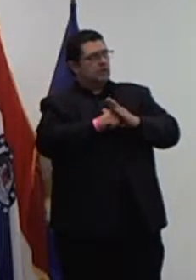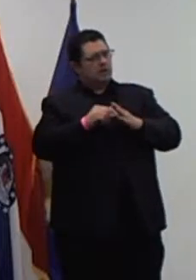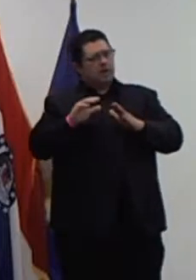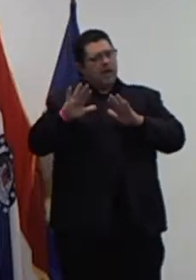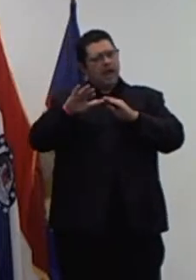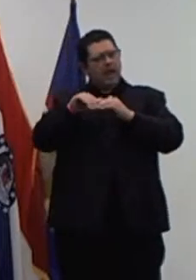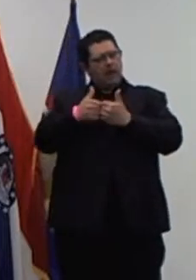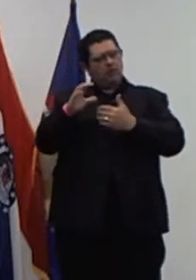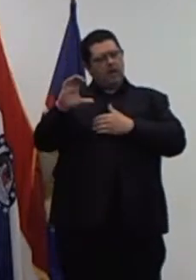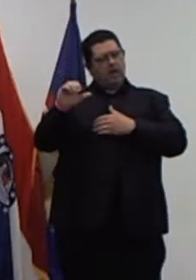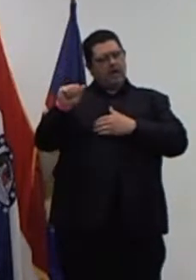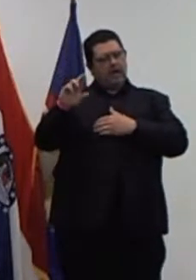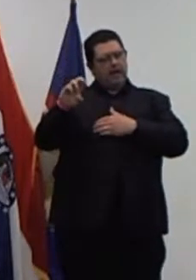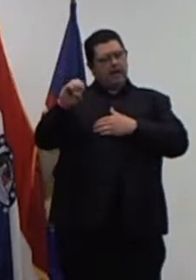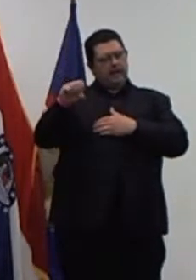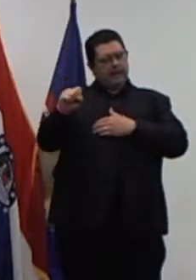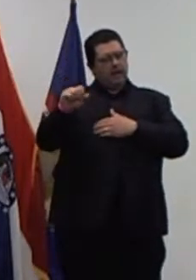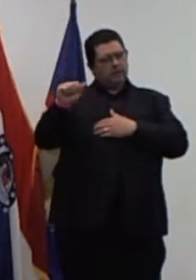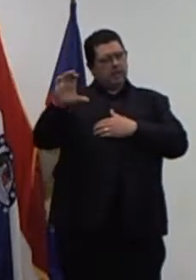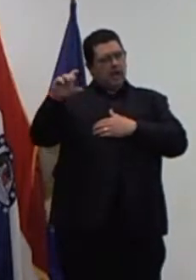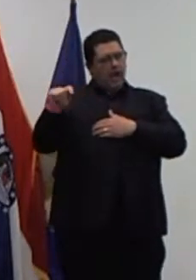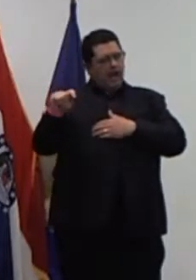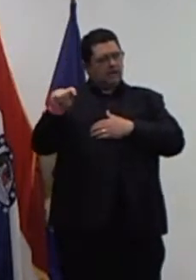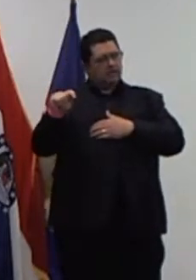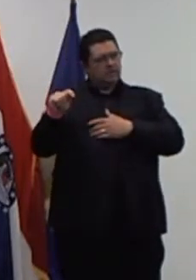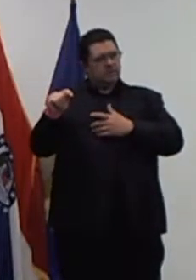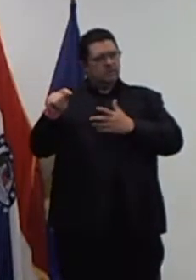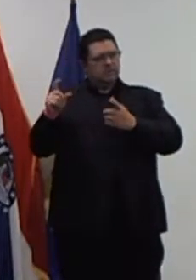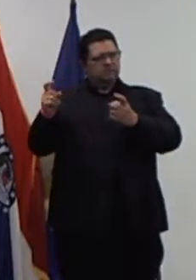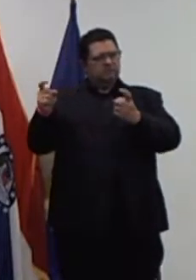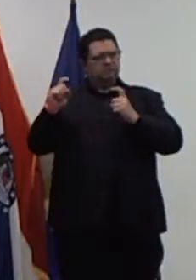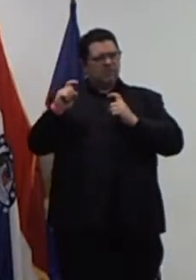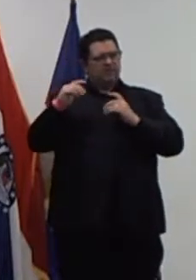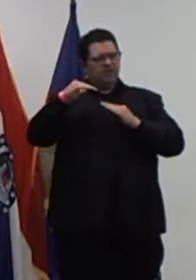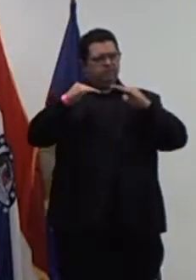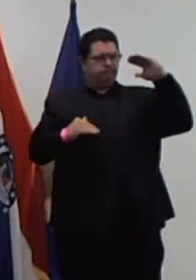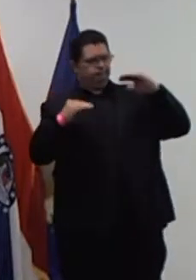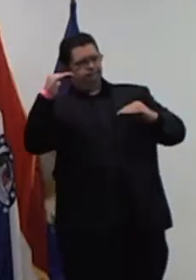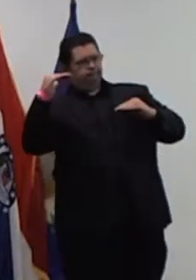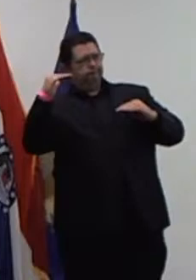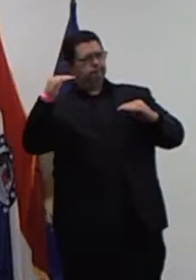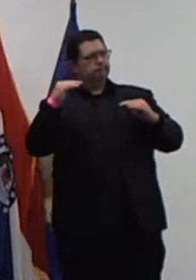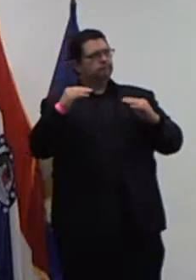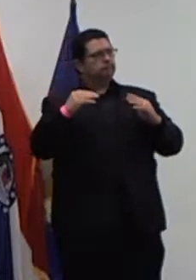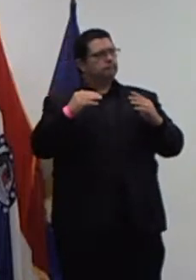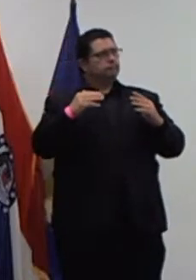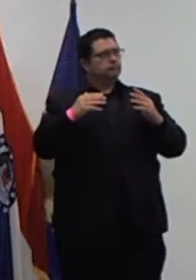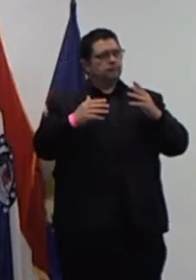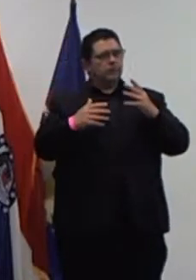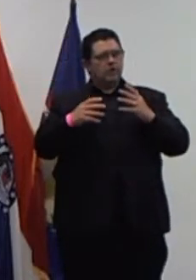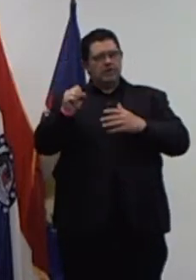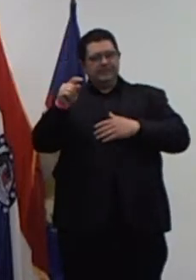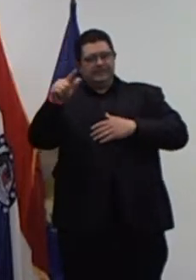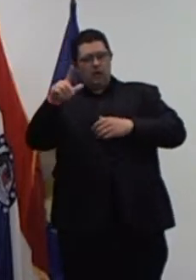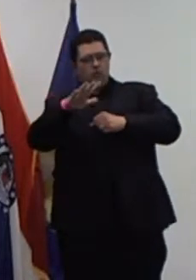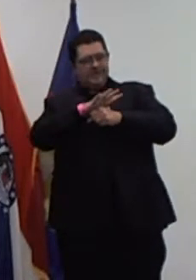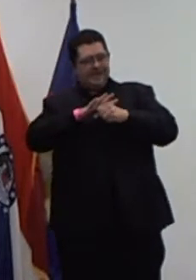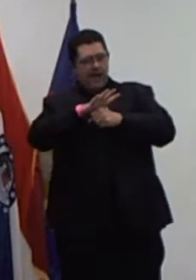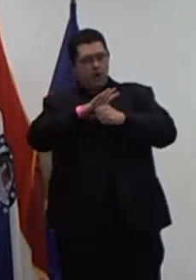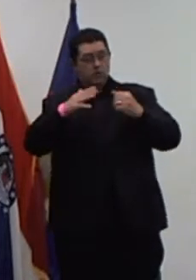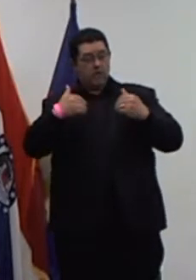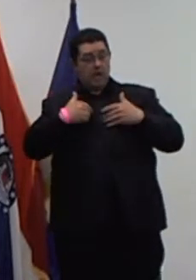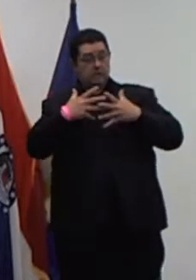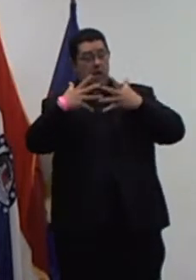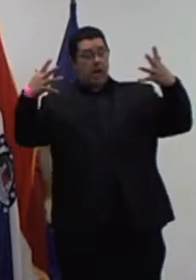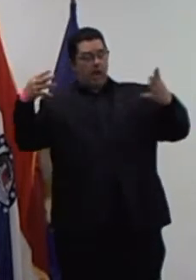money was divided created a great disparity in the St. Louis area, where St. Louis County has the great bulk of it, and the city has a very small part